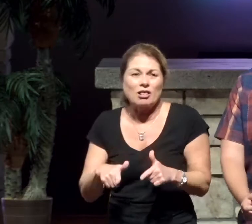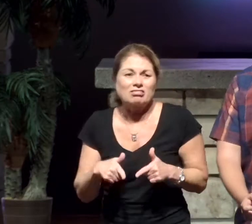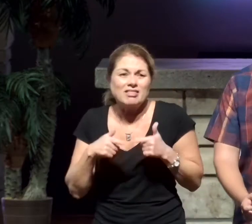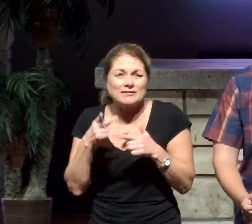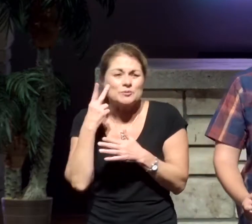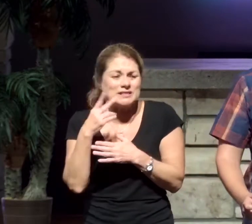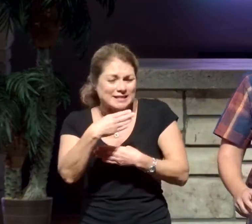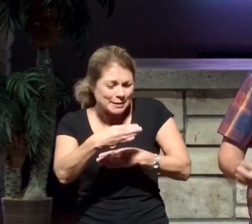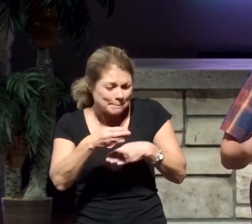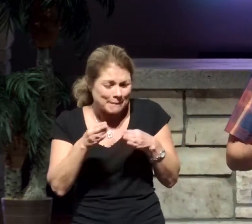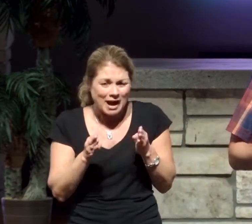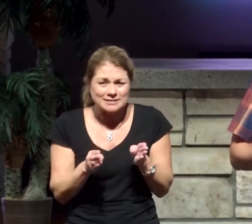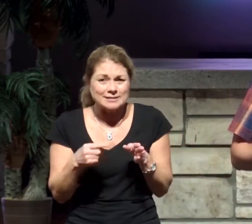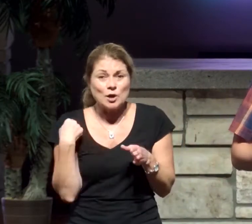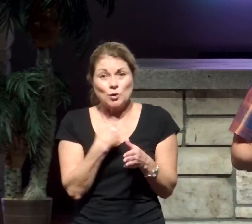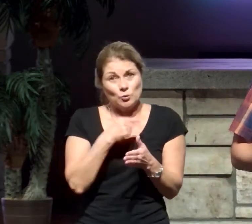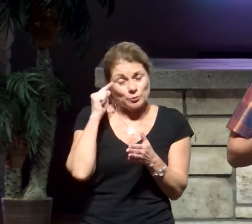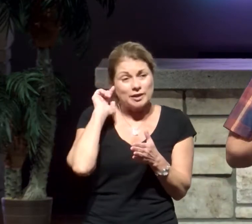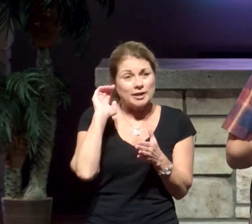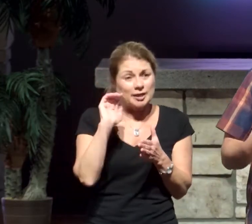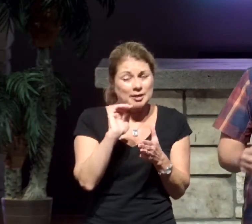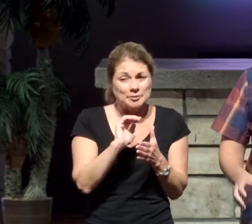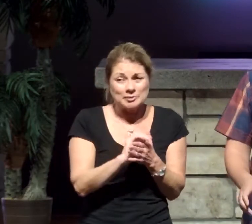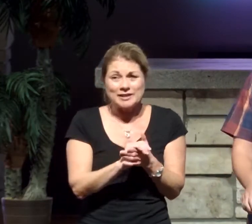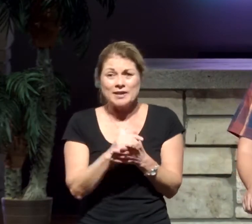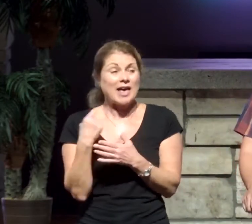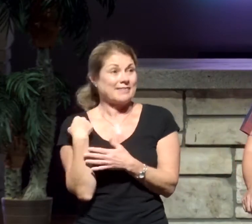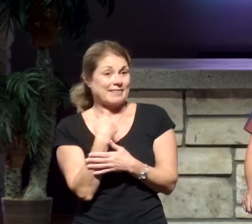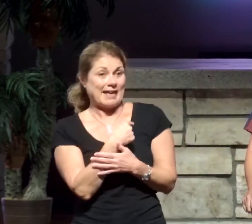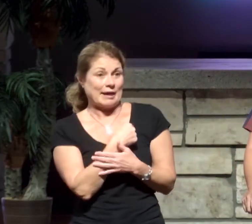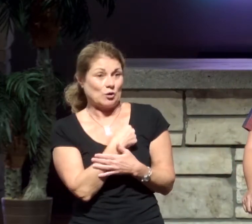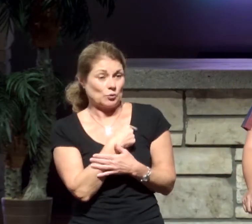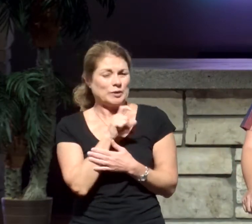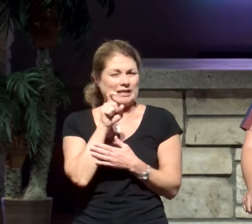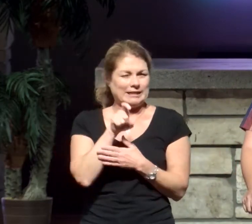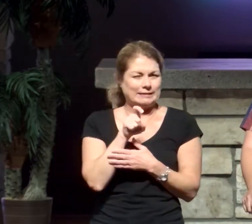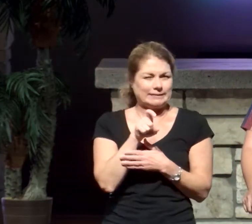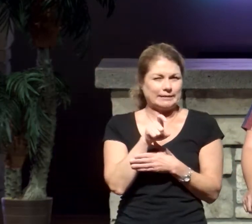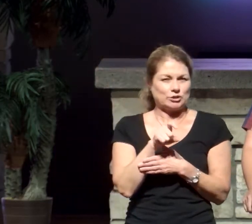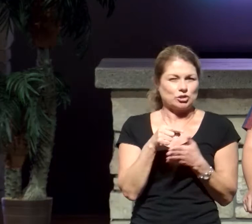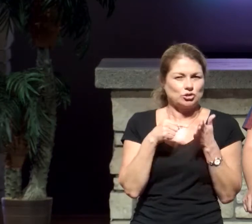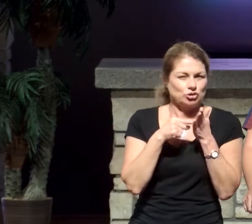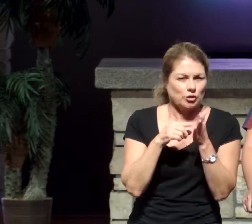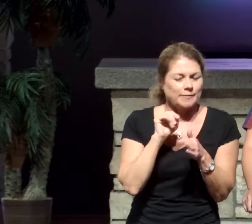see them do wrong things, we believe that we are the people that need to hold them accountable.